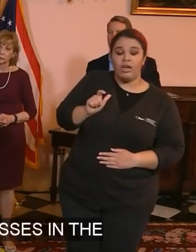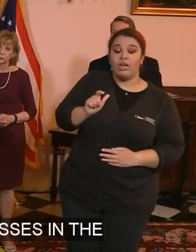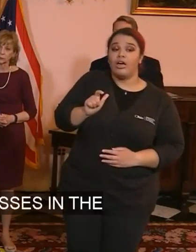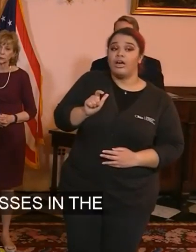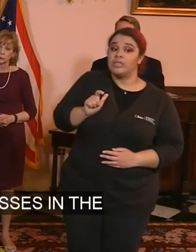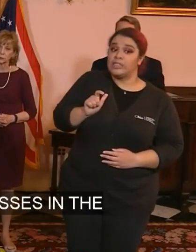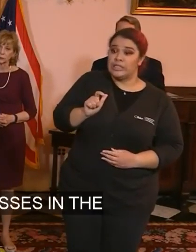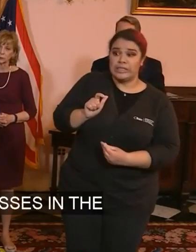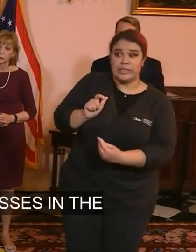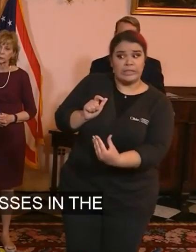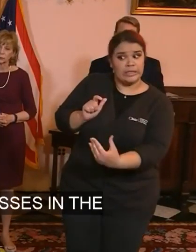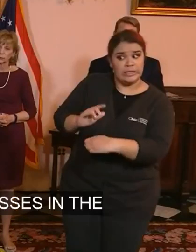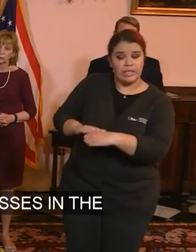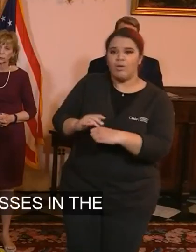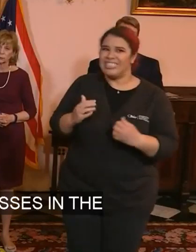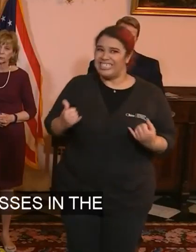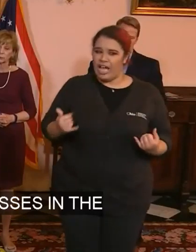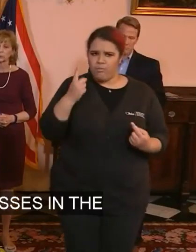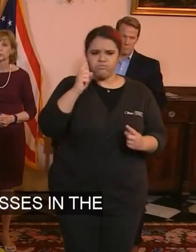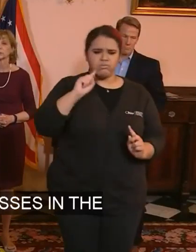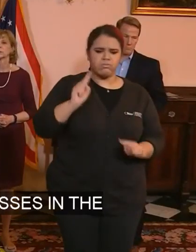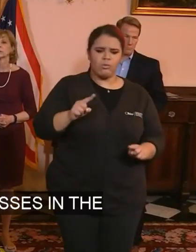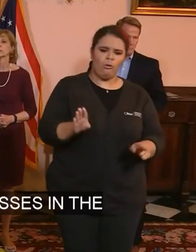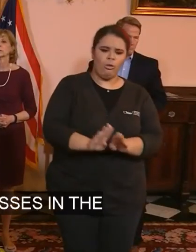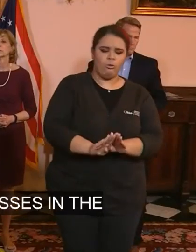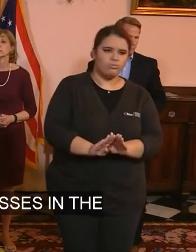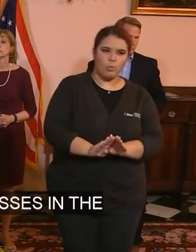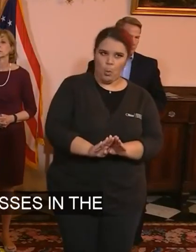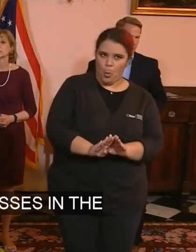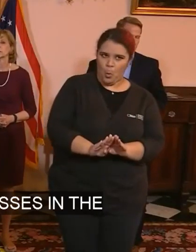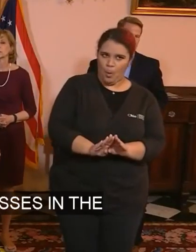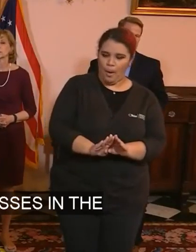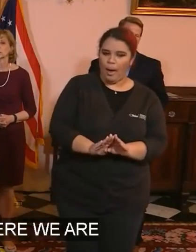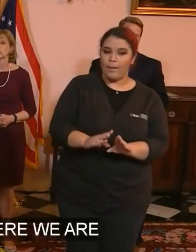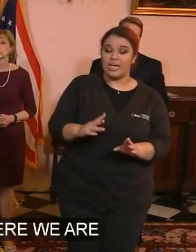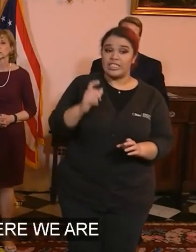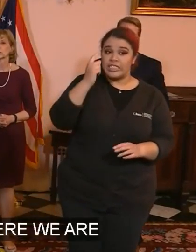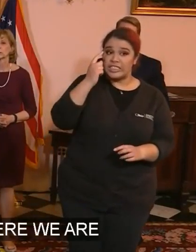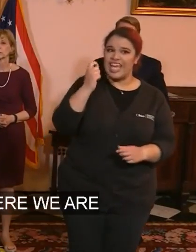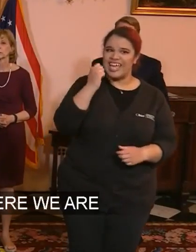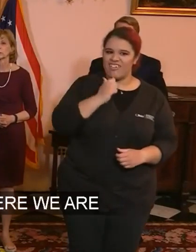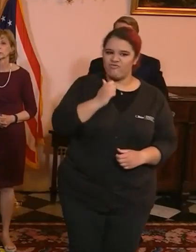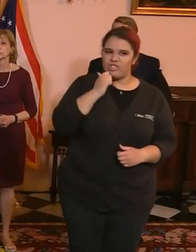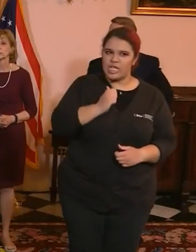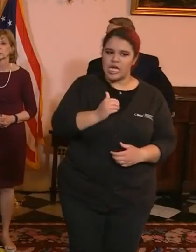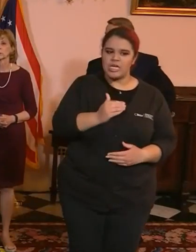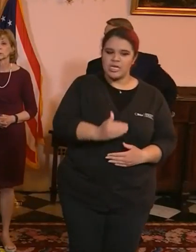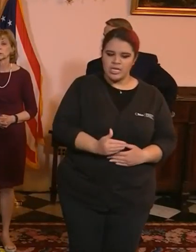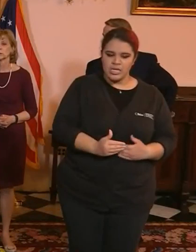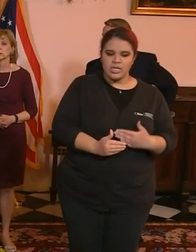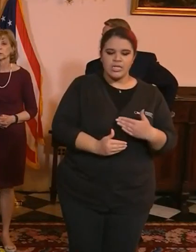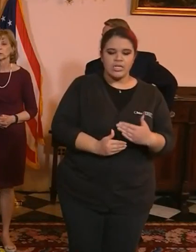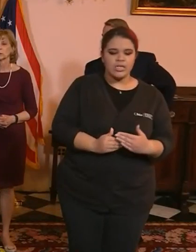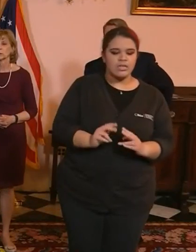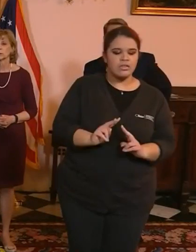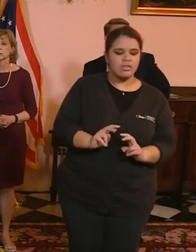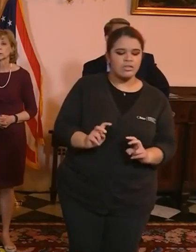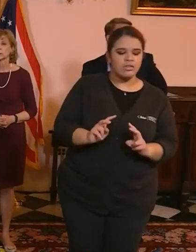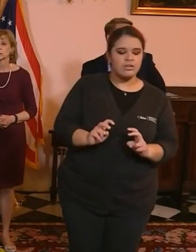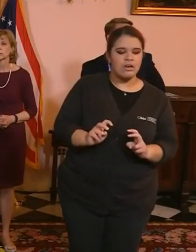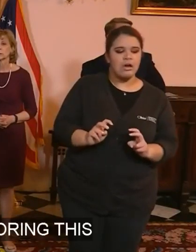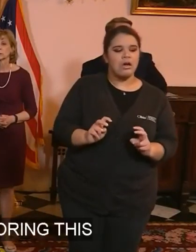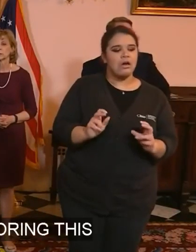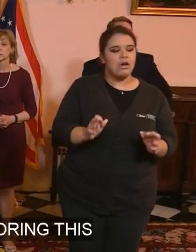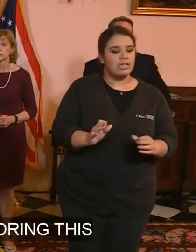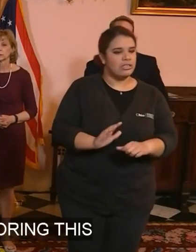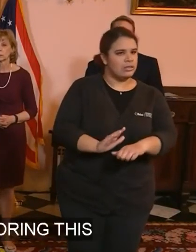down. But again, we are monitoring this every day. And I can't make any